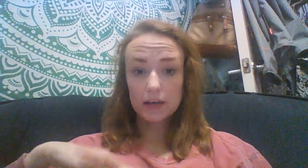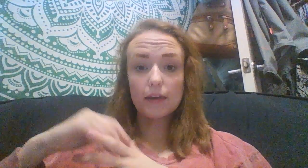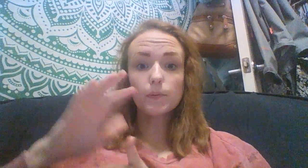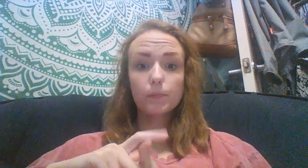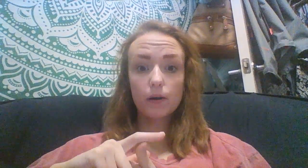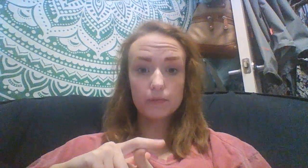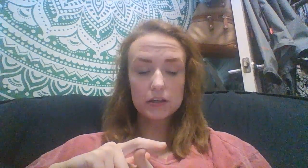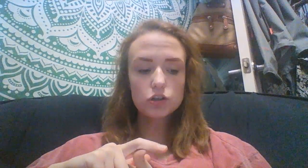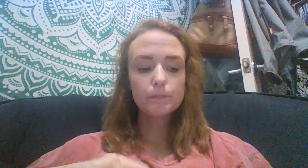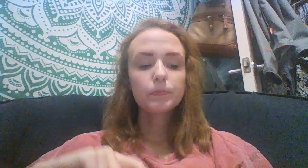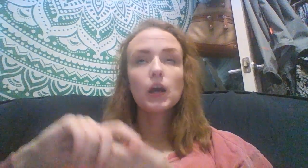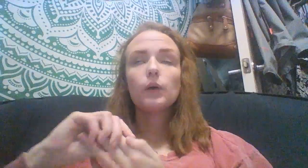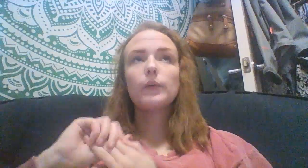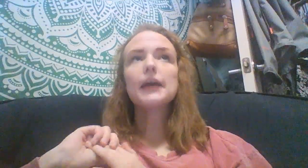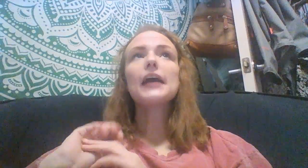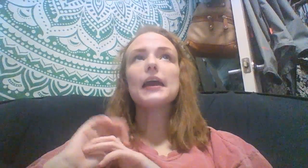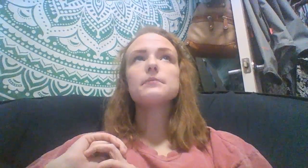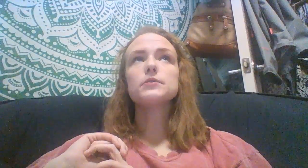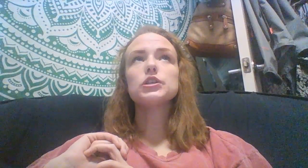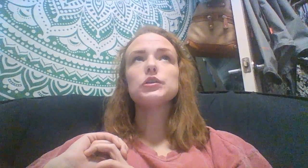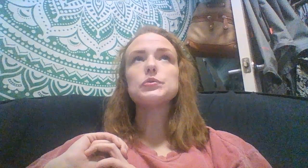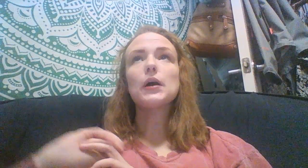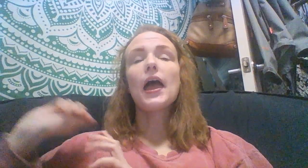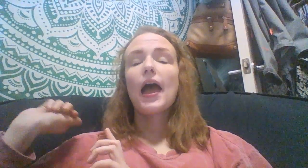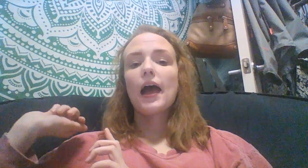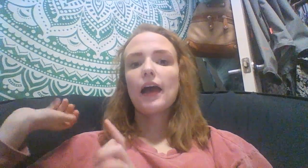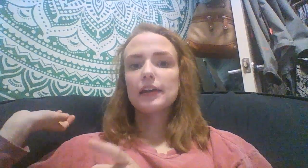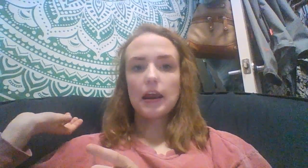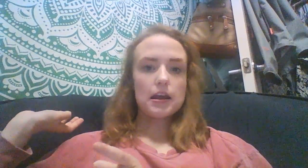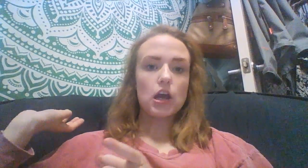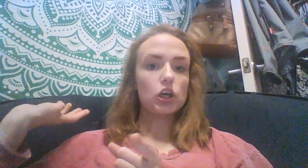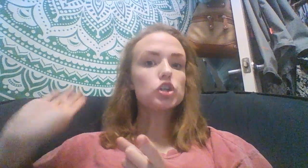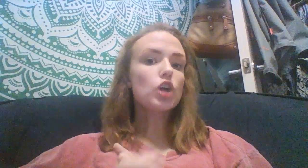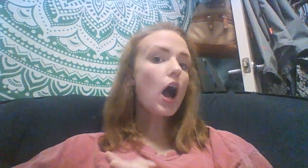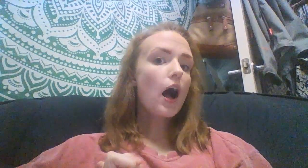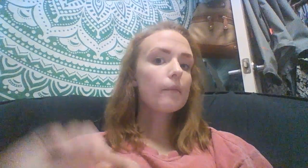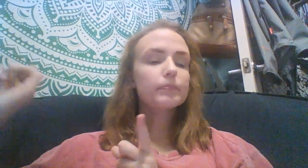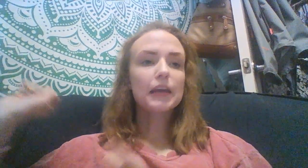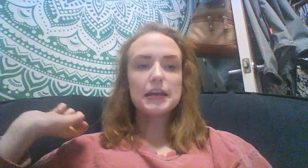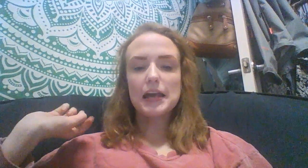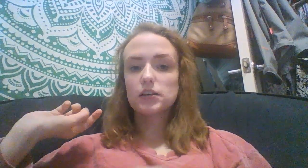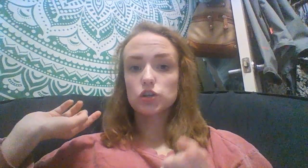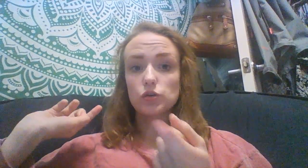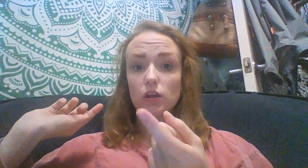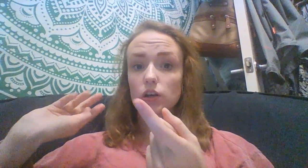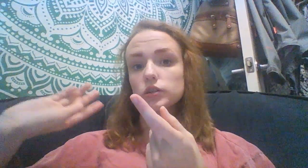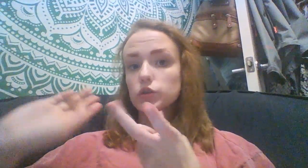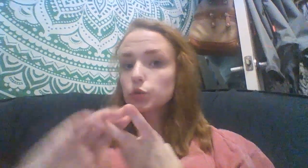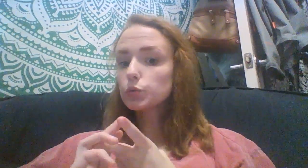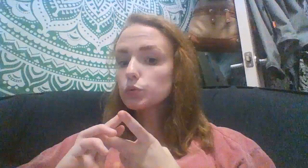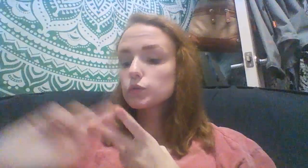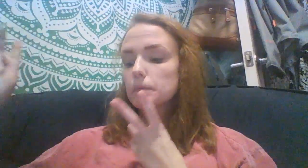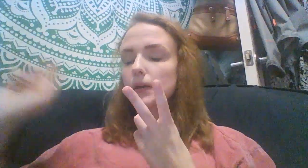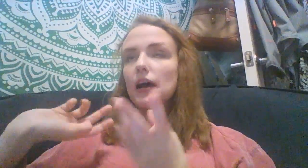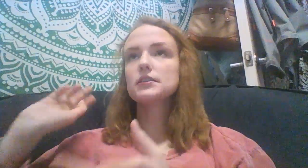were privileged when it came to getting a good job, getting into the good schools, because a